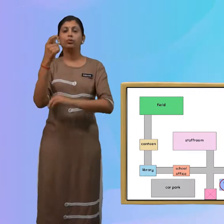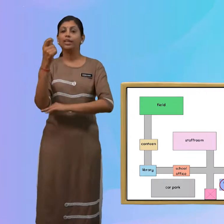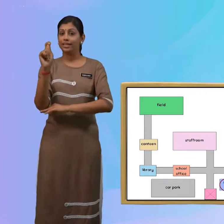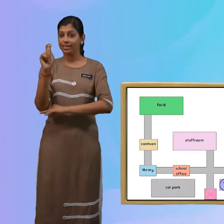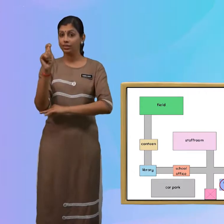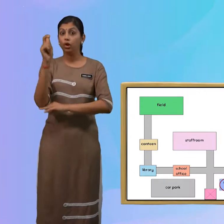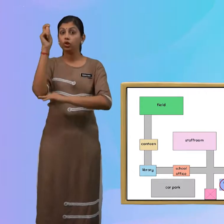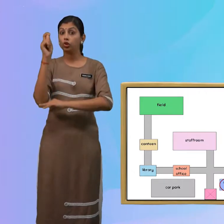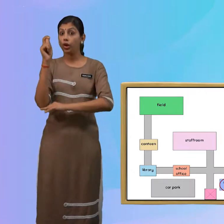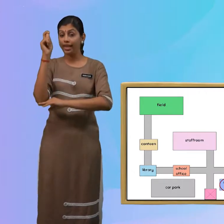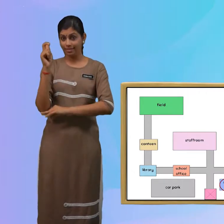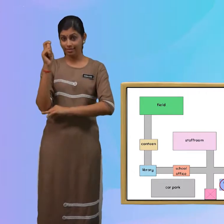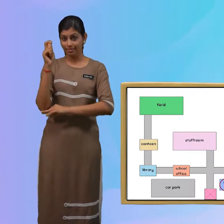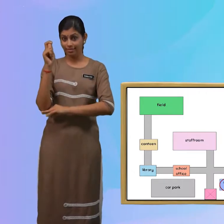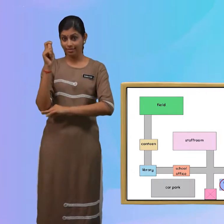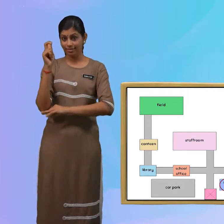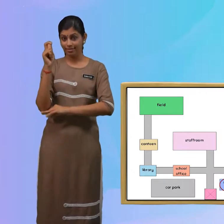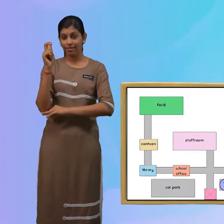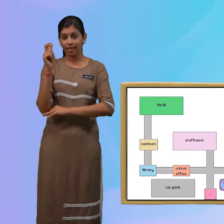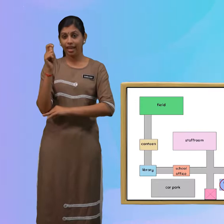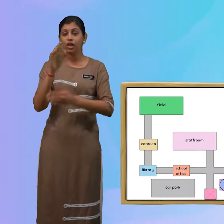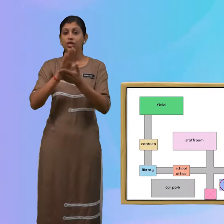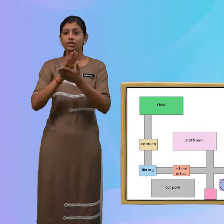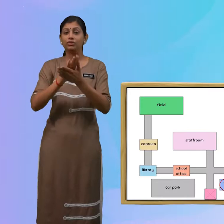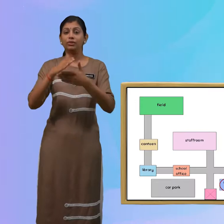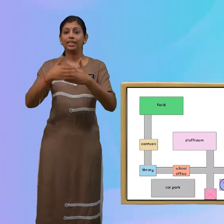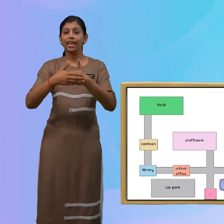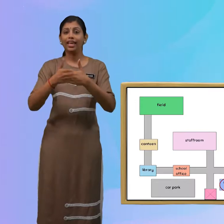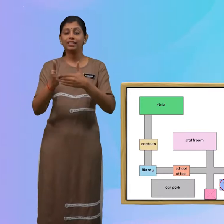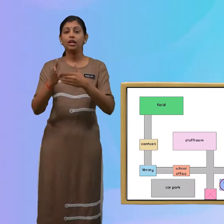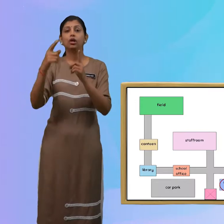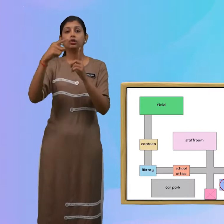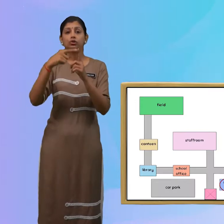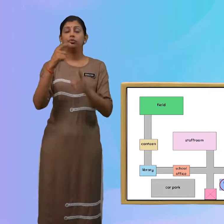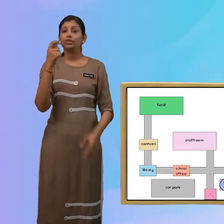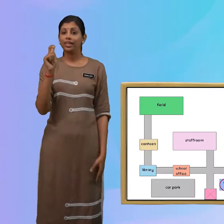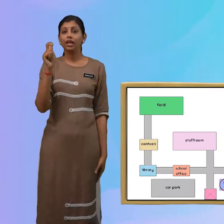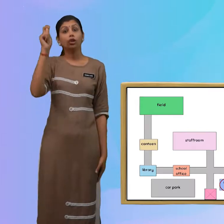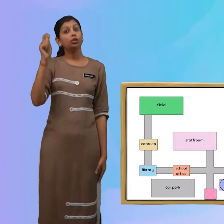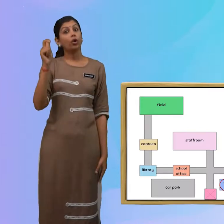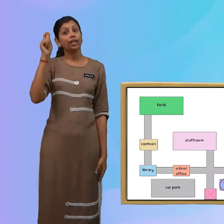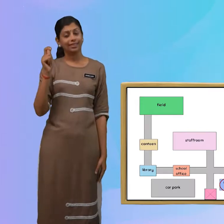the toilet. Okay, school gate to the toilet.